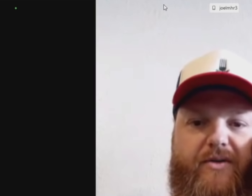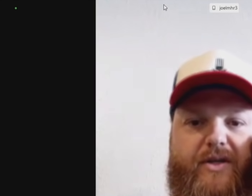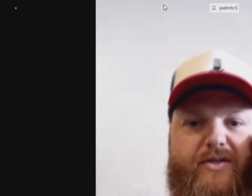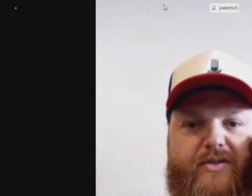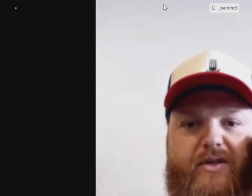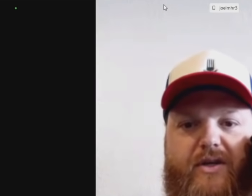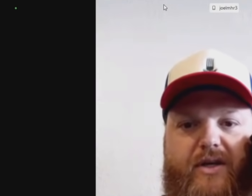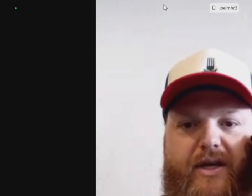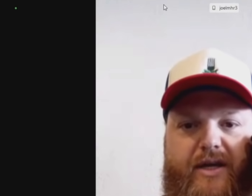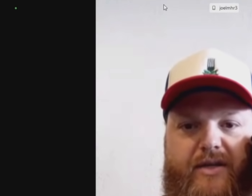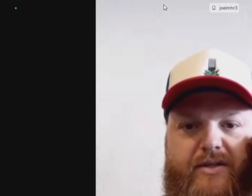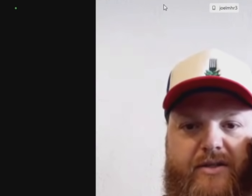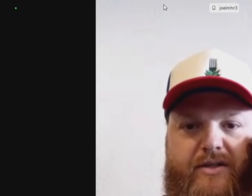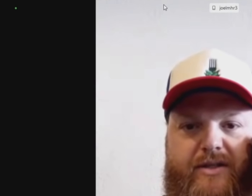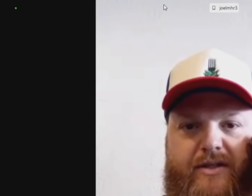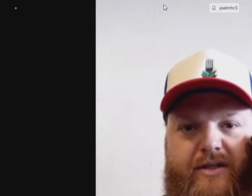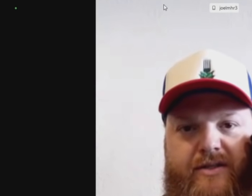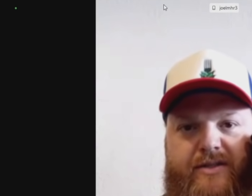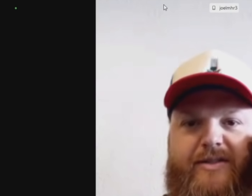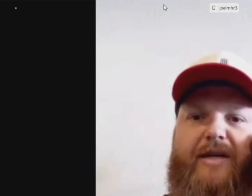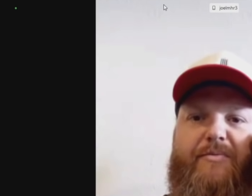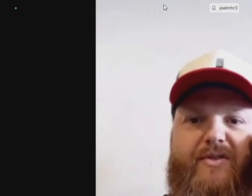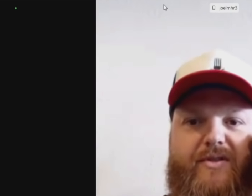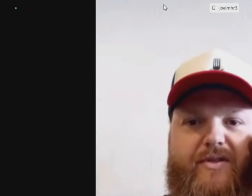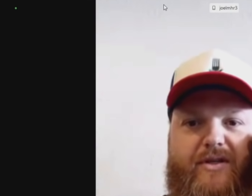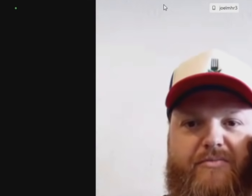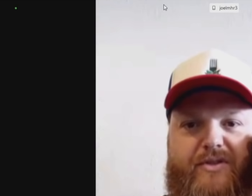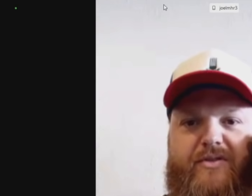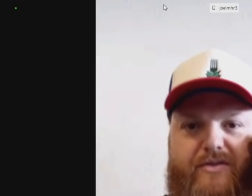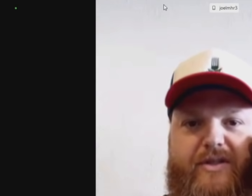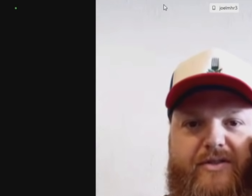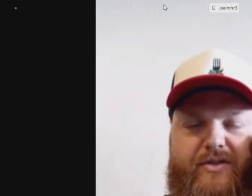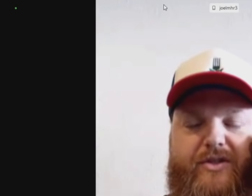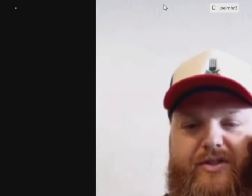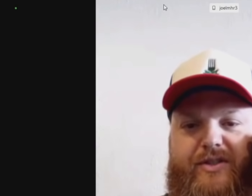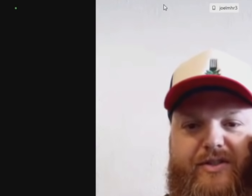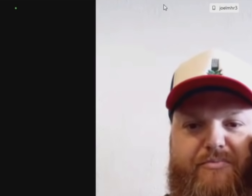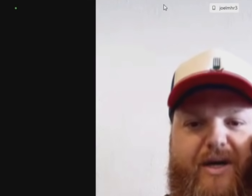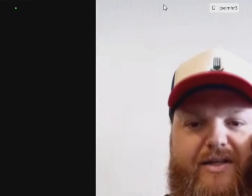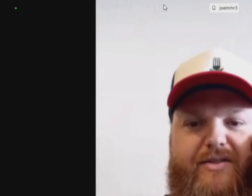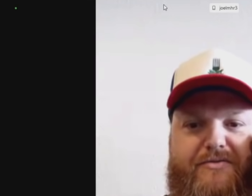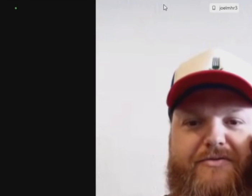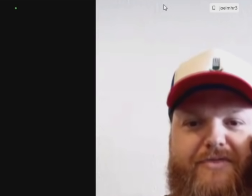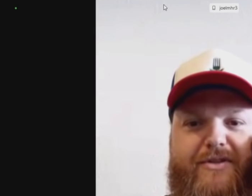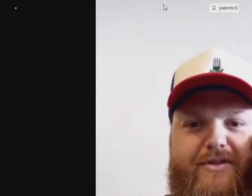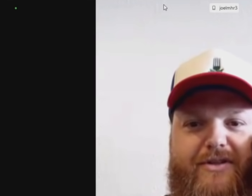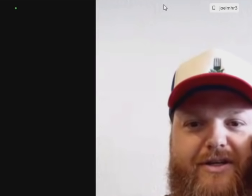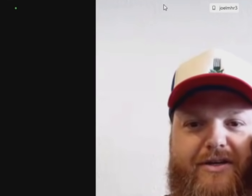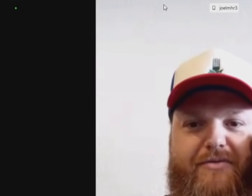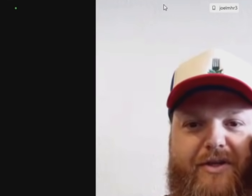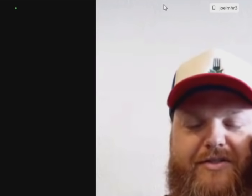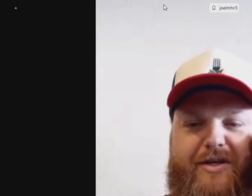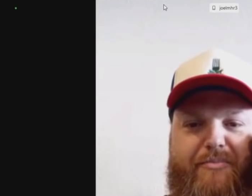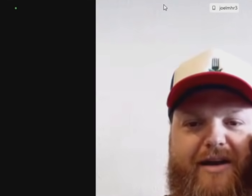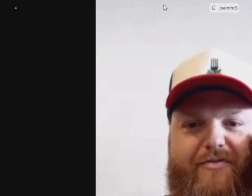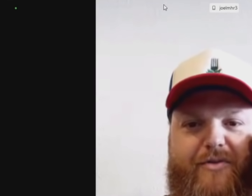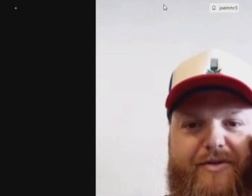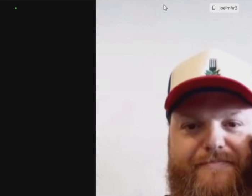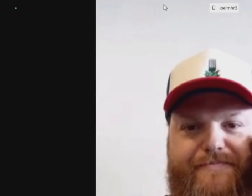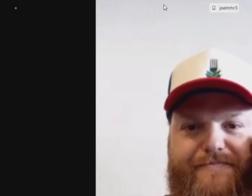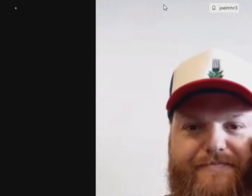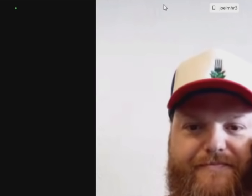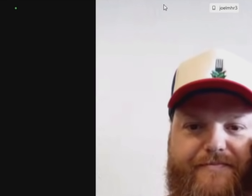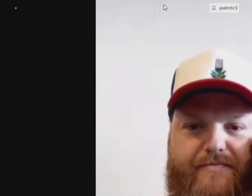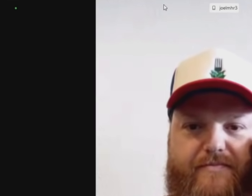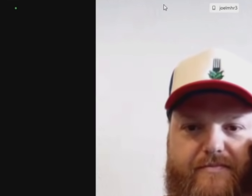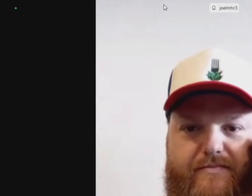everybody around us, and in these times, it's good to see some positive things come back from